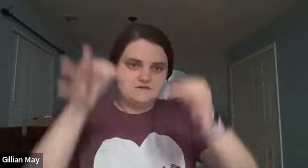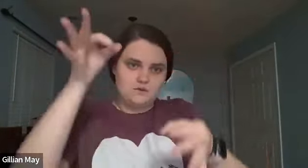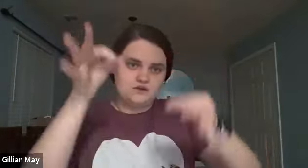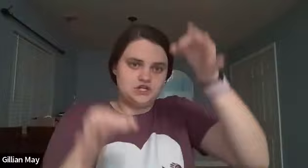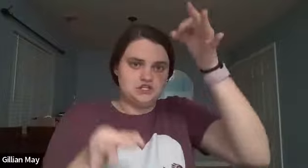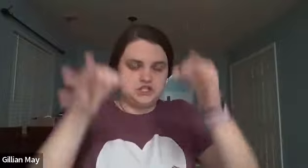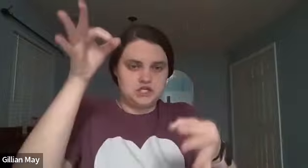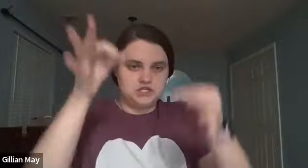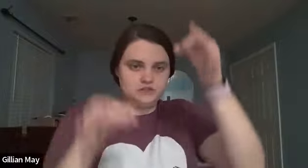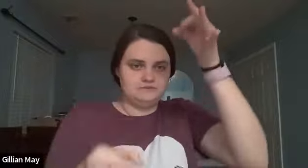forth. Judge.